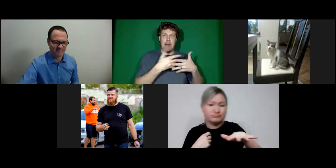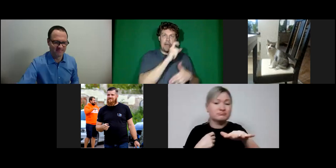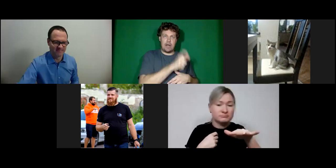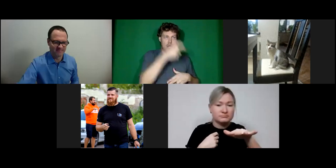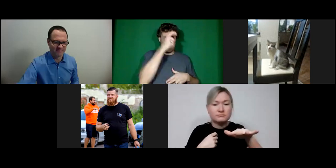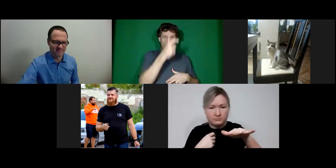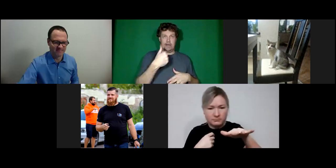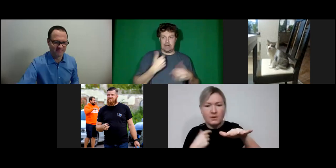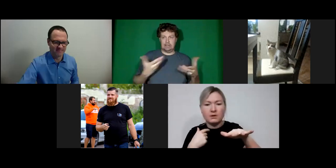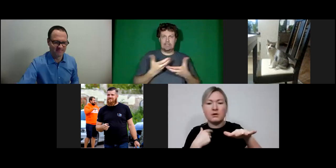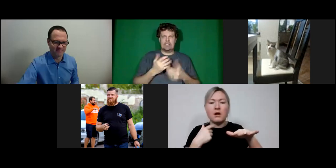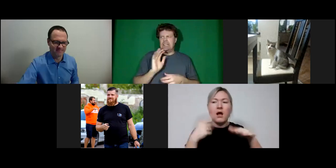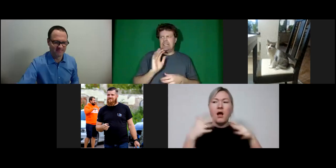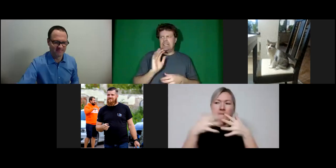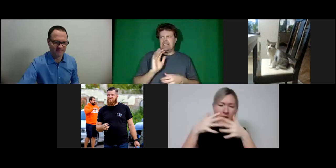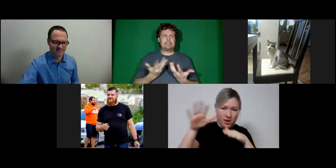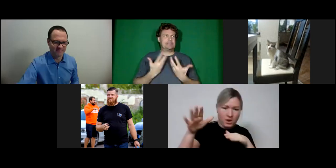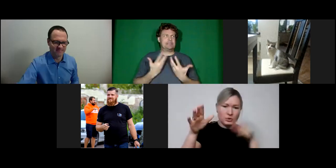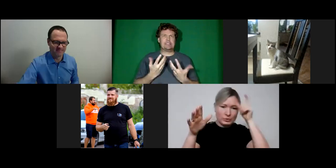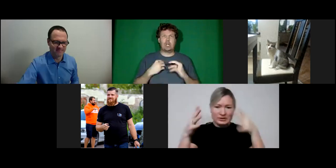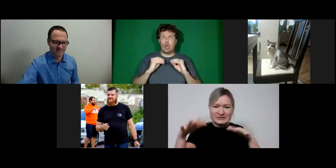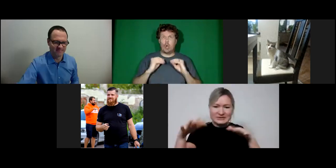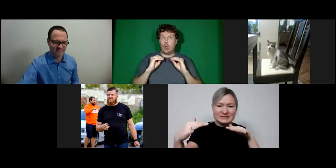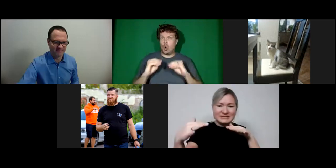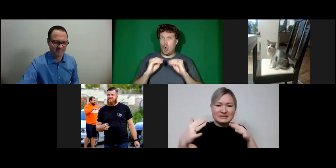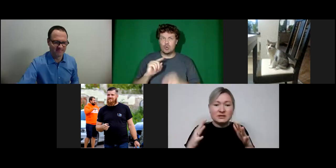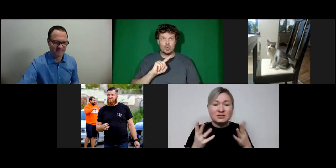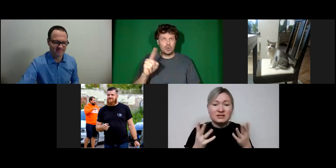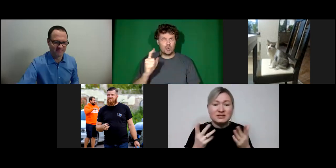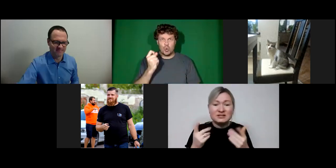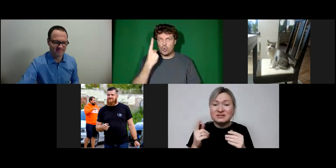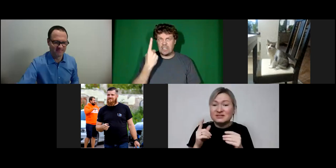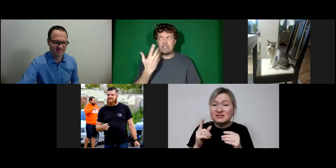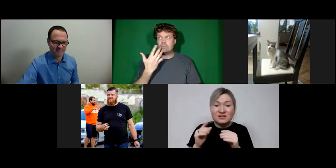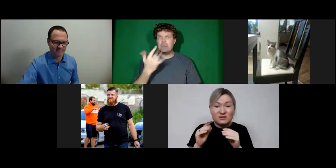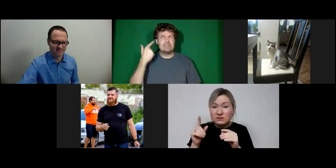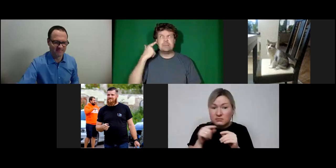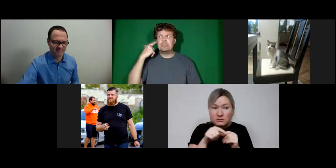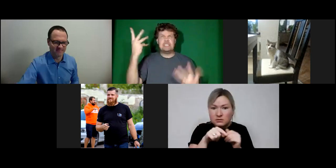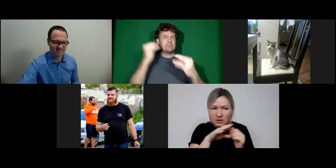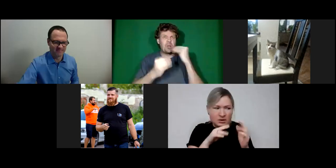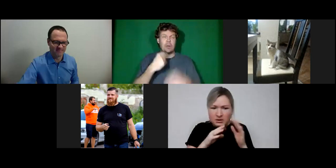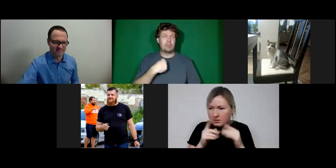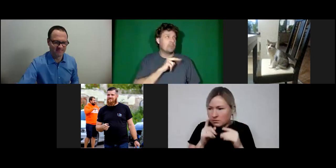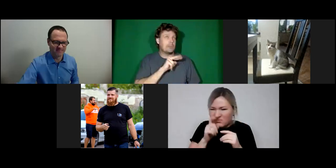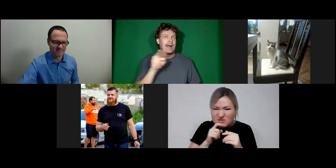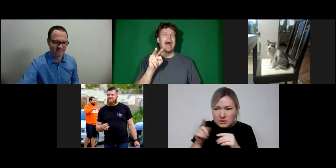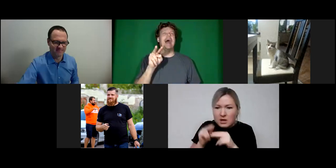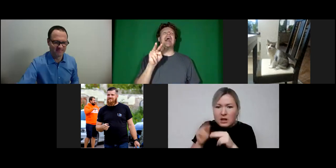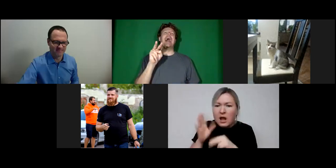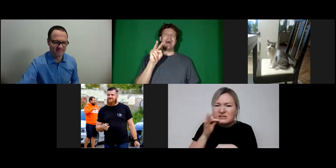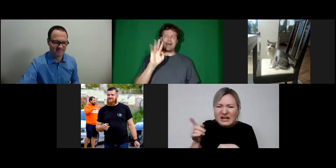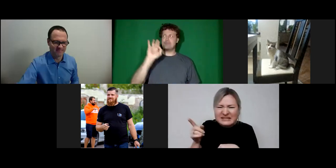5 players. There was Americans, Turkish, and I, and they all didn't understand each